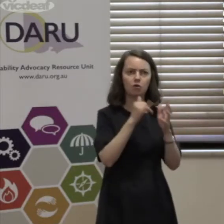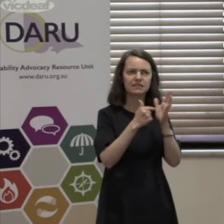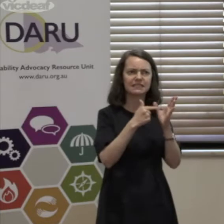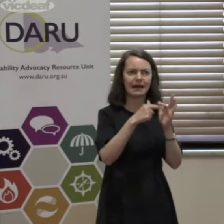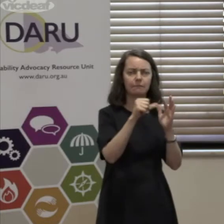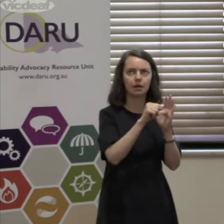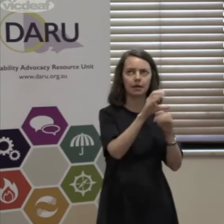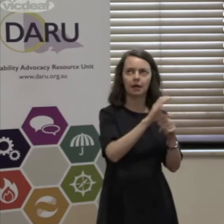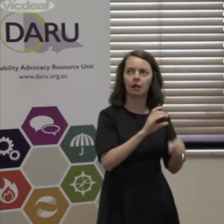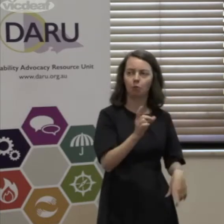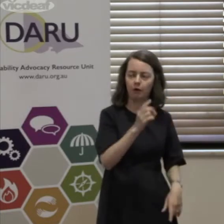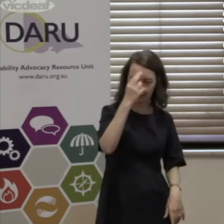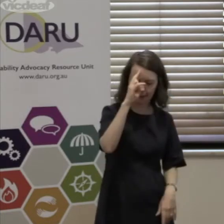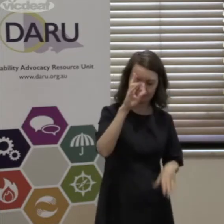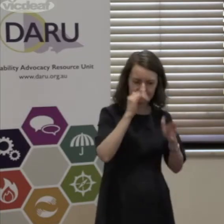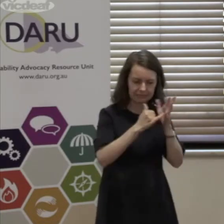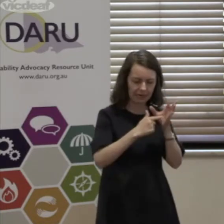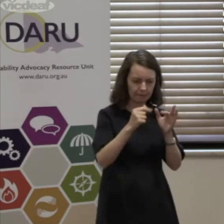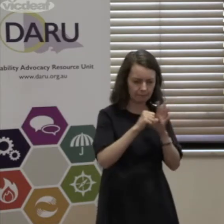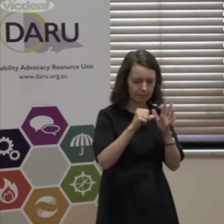I've forgotten all my acronyms.